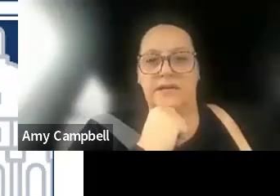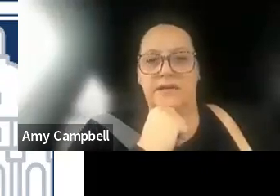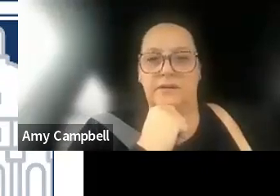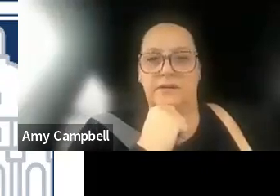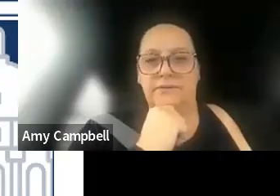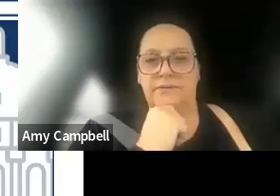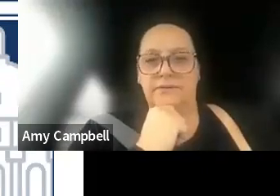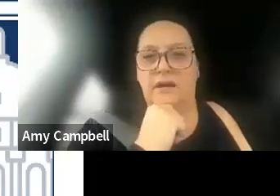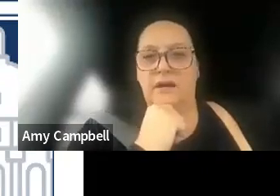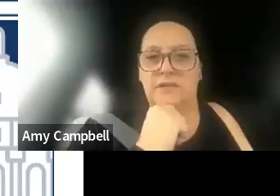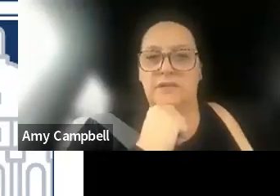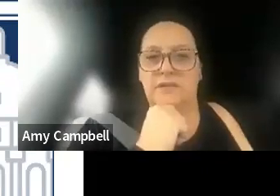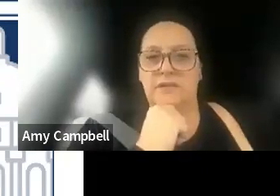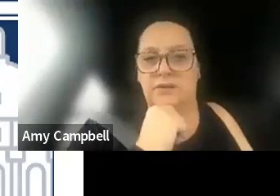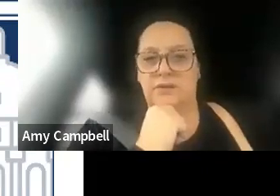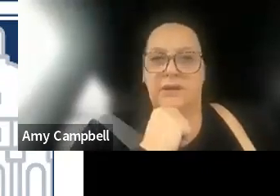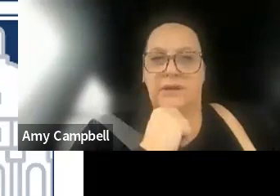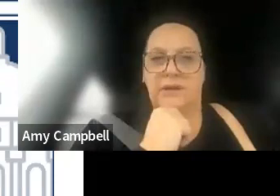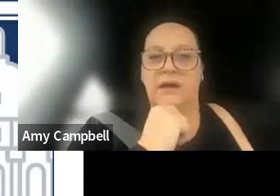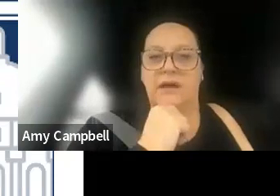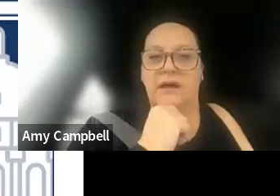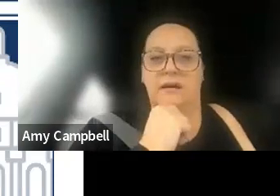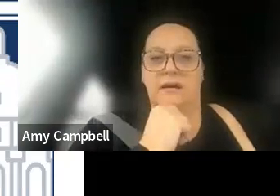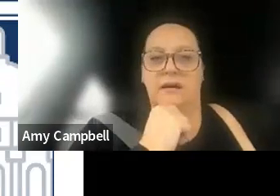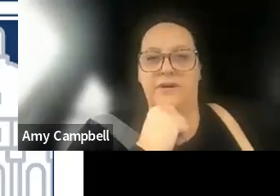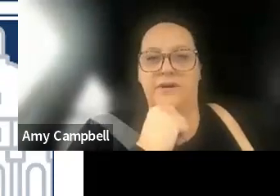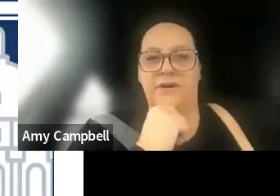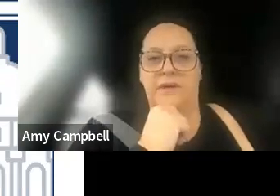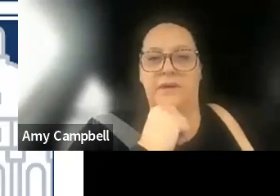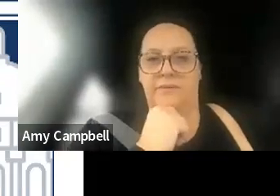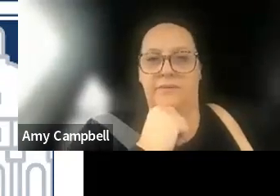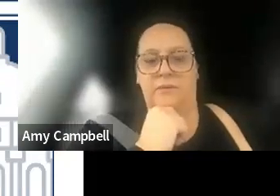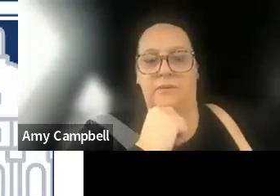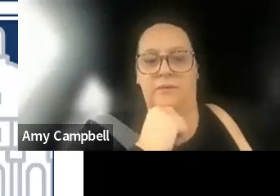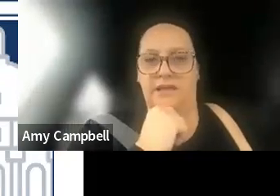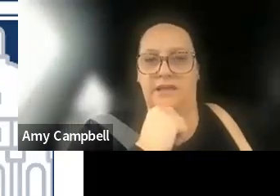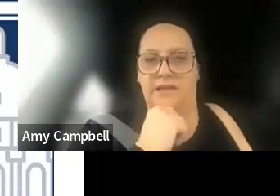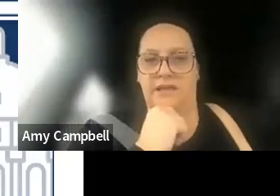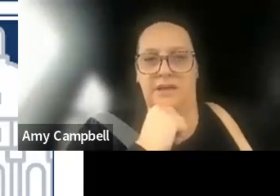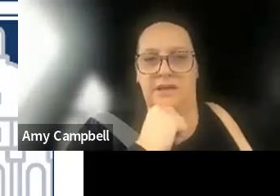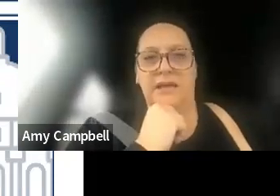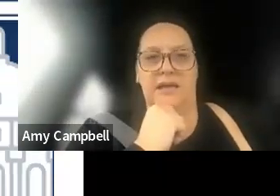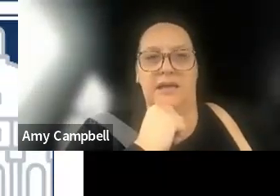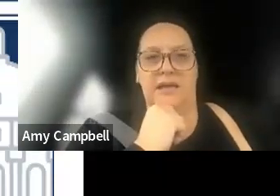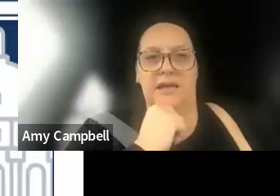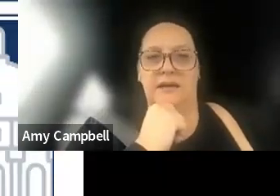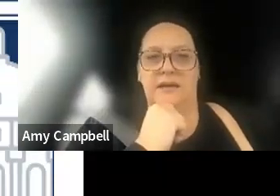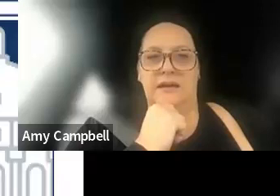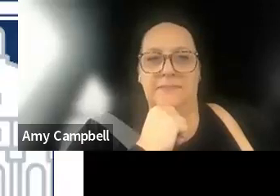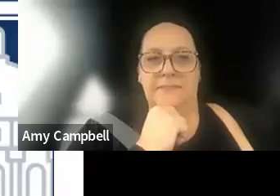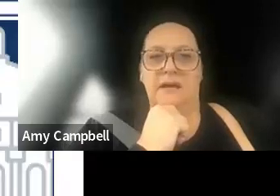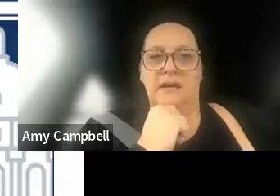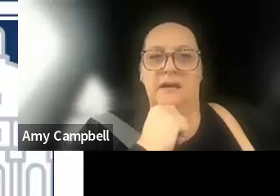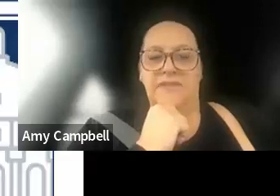They would come out as a video link on YouTube with our weekly report or weekly emails.